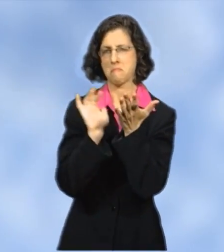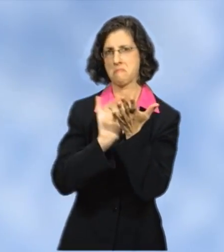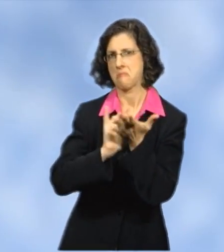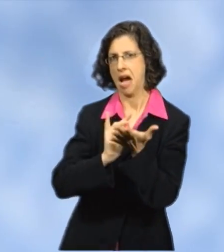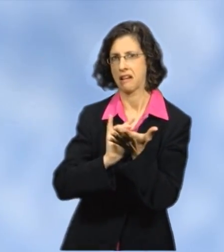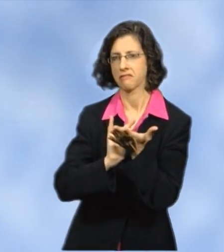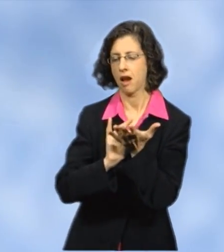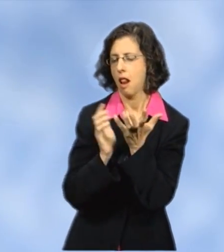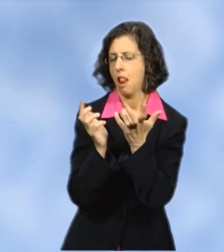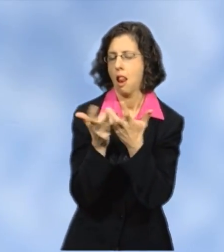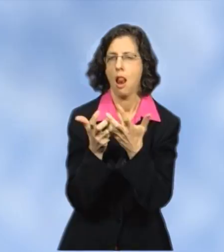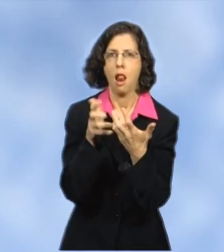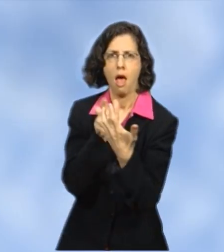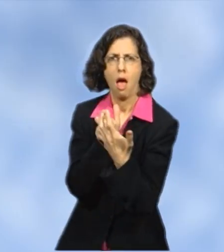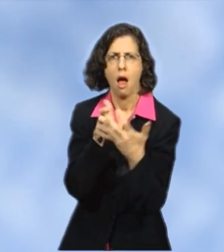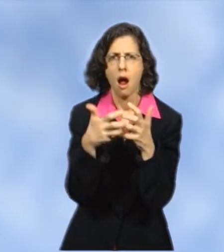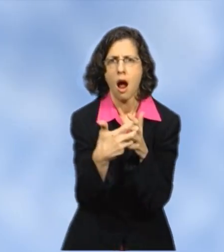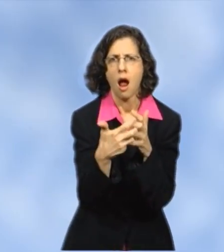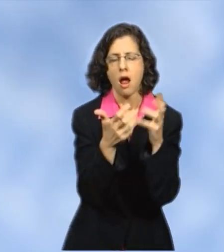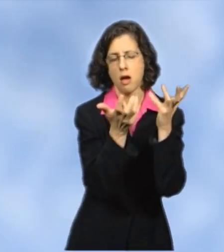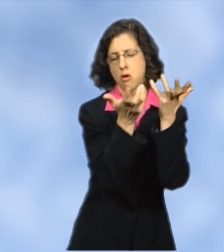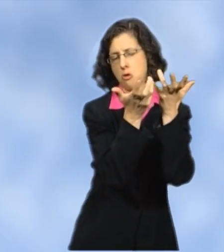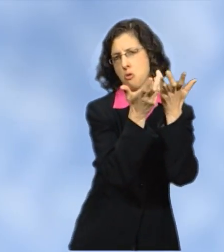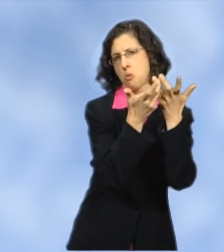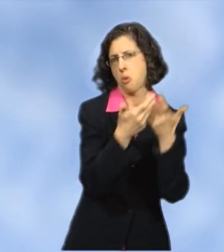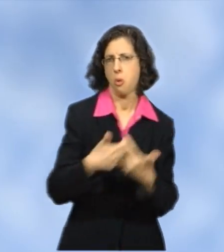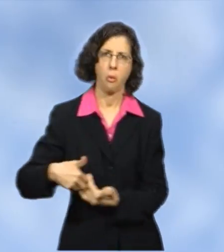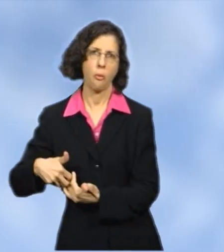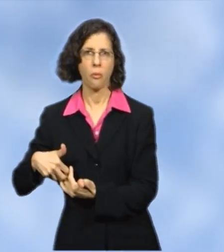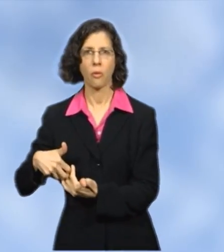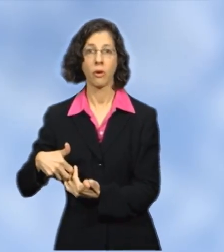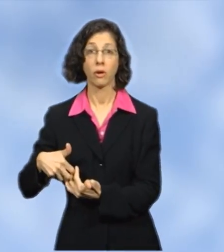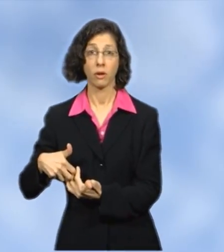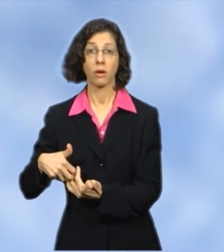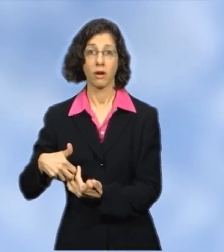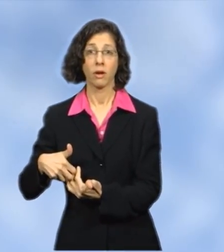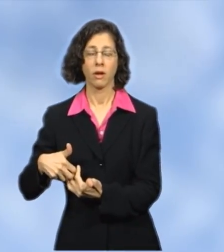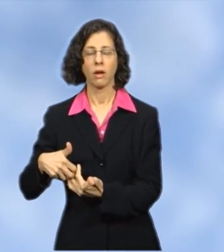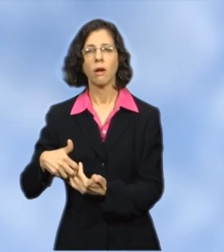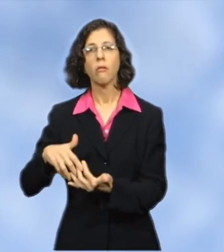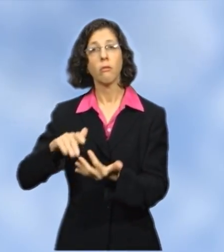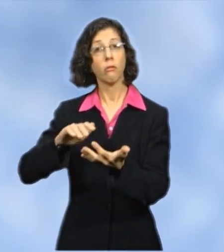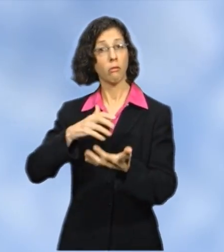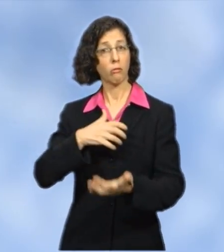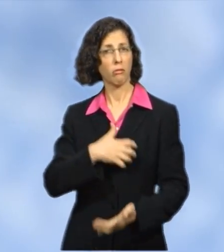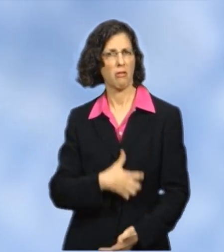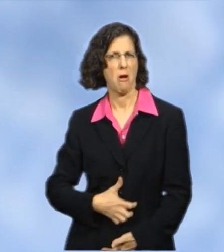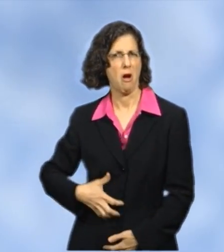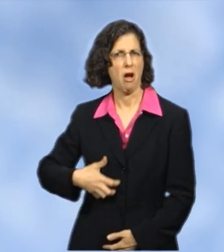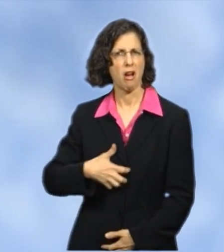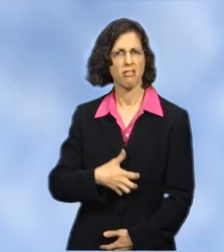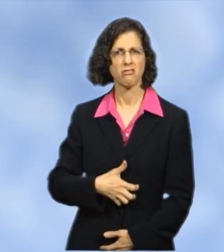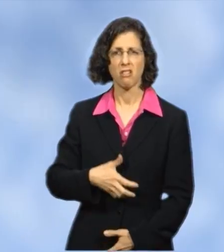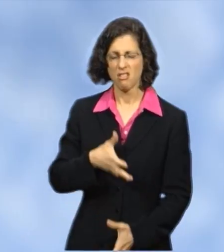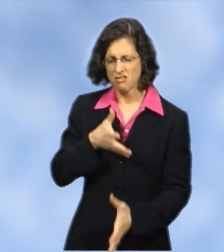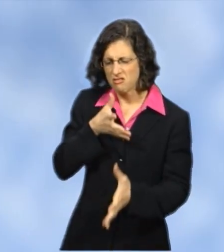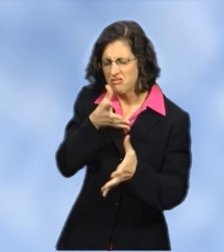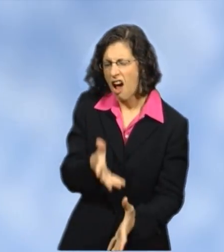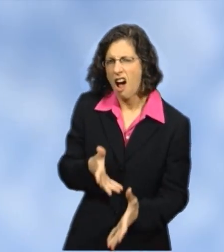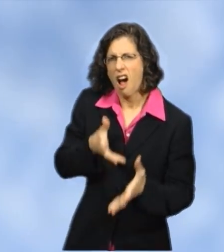Advances have been made in developing more effective combinations of drugs. Side effects such as nausea and